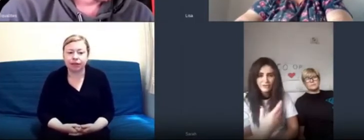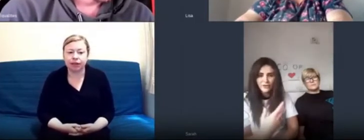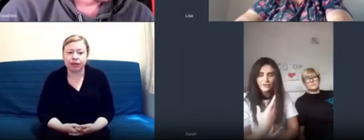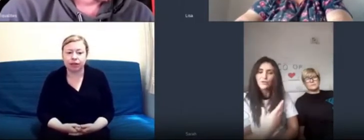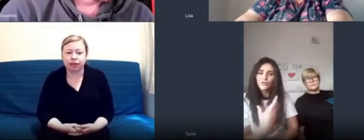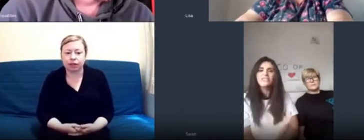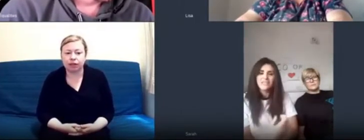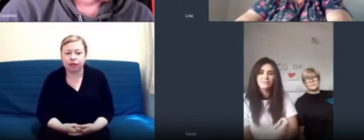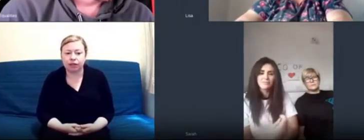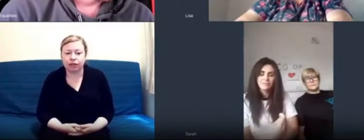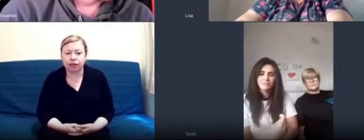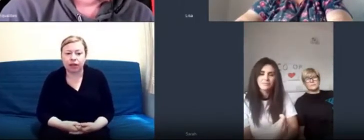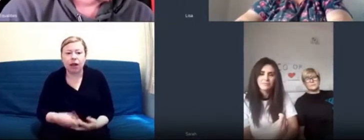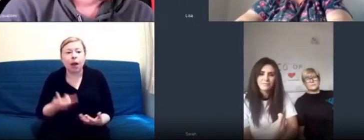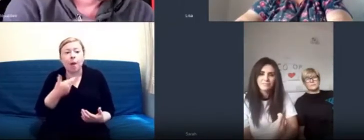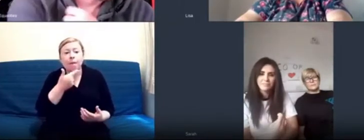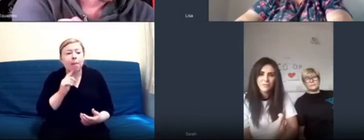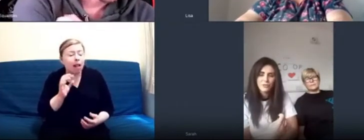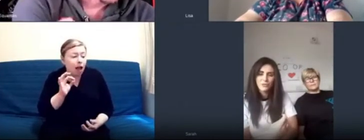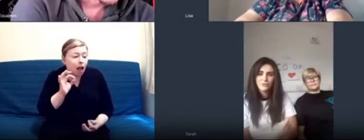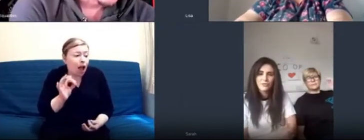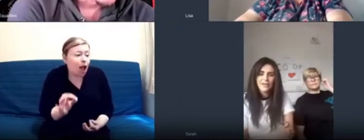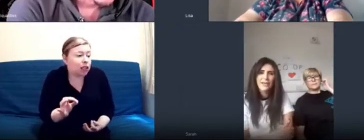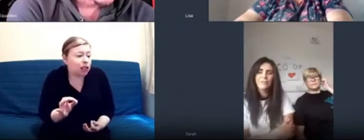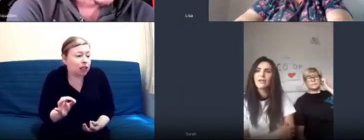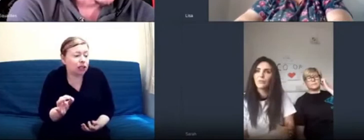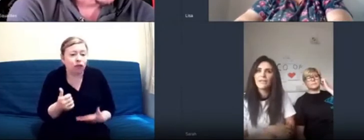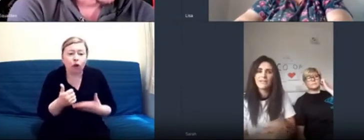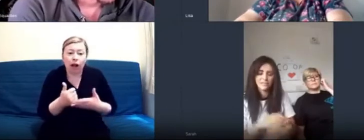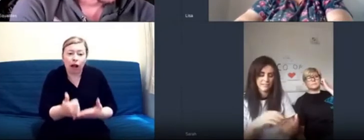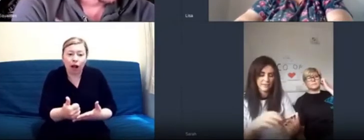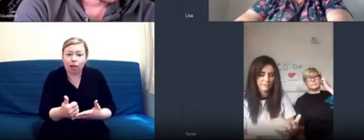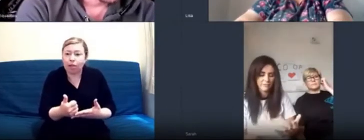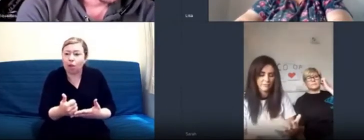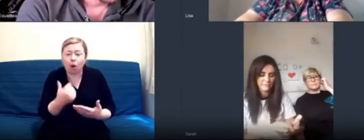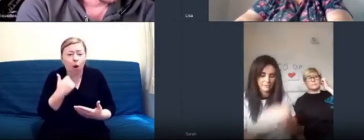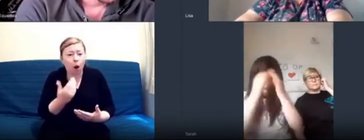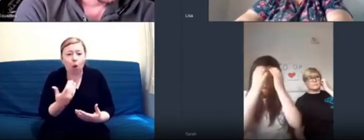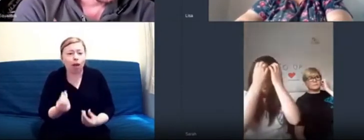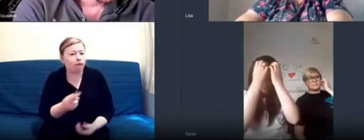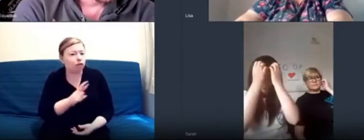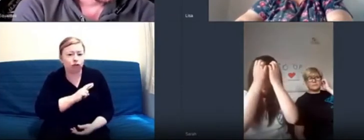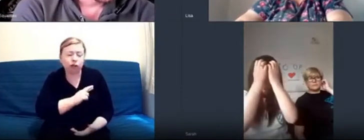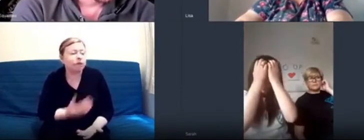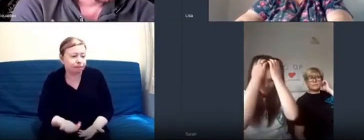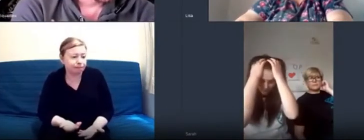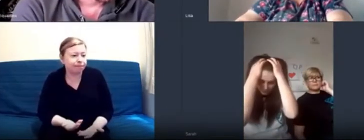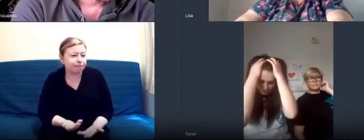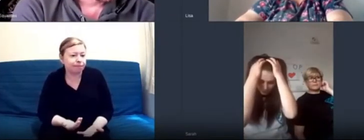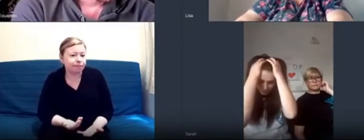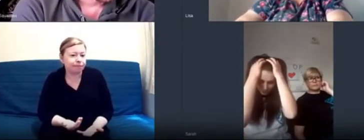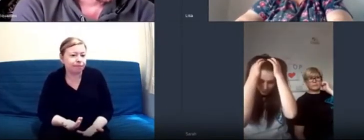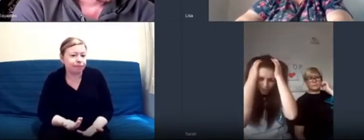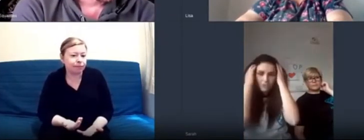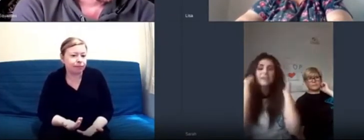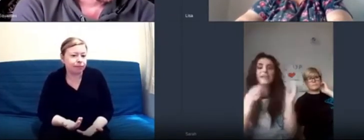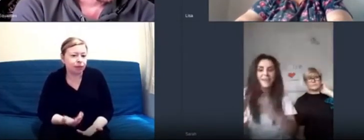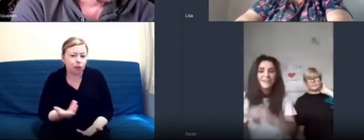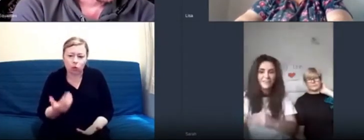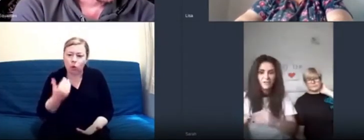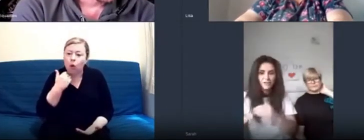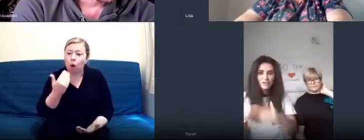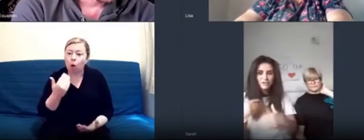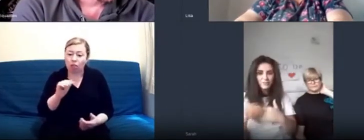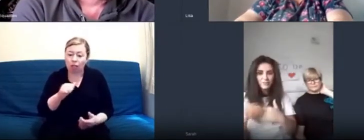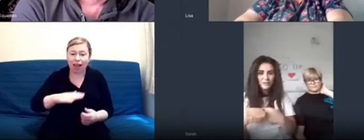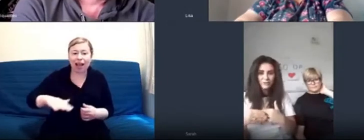Nobody reaches out for no reason, mm-hmm. you know. And we as volunteers, we try and send the same volunteer to